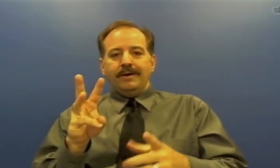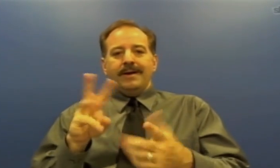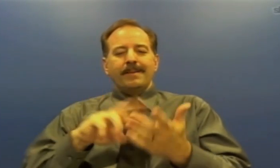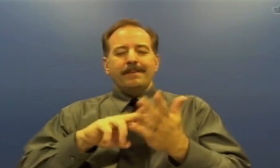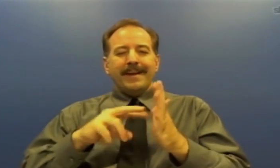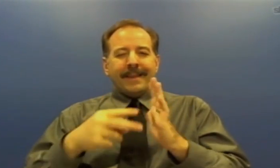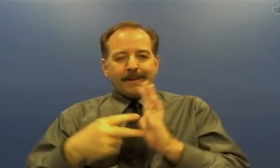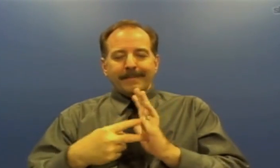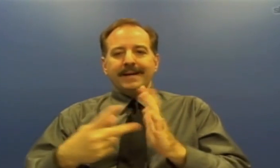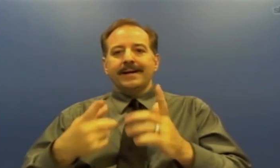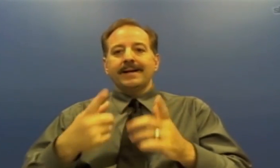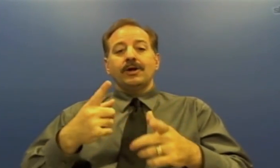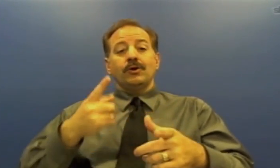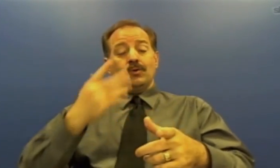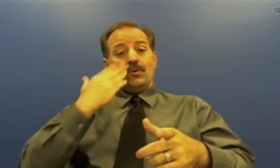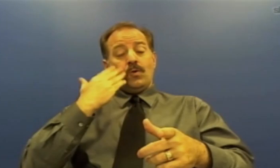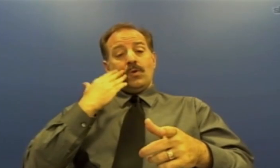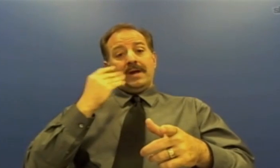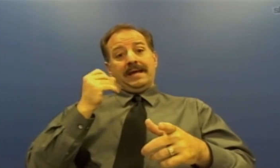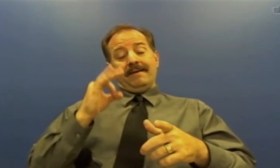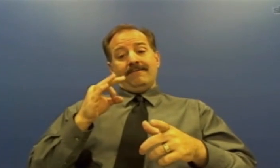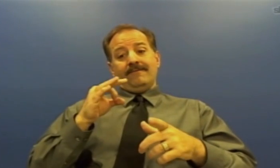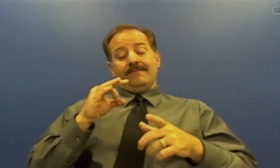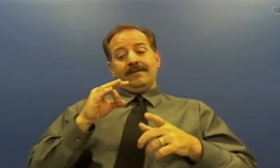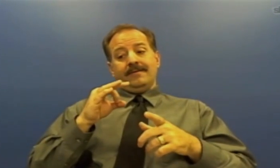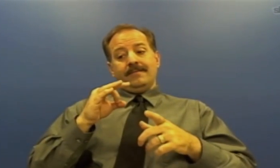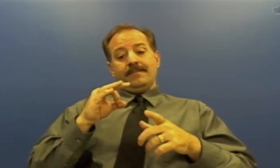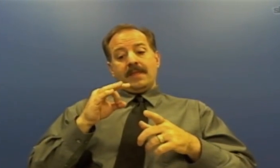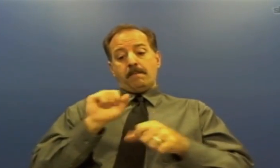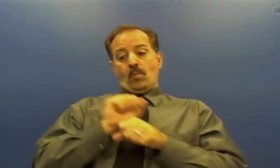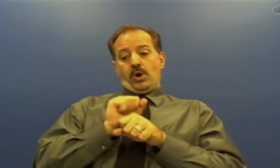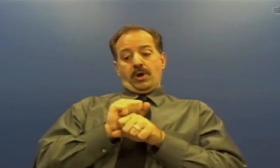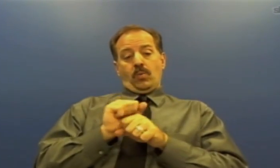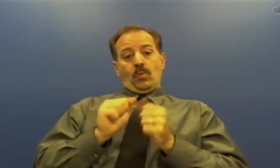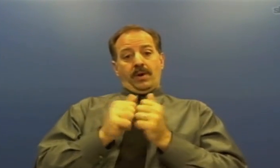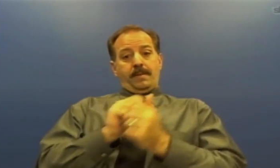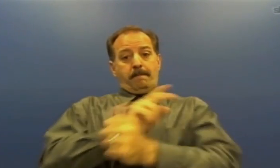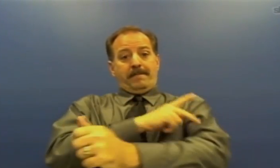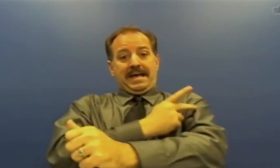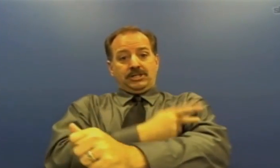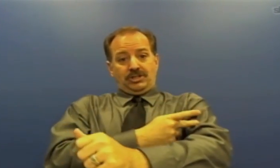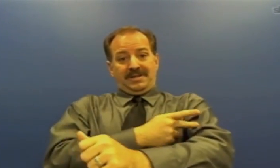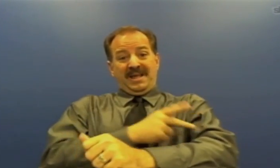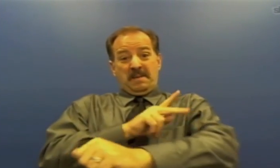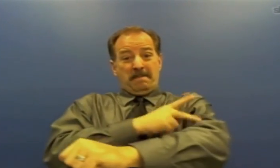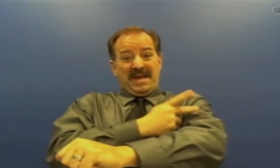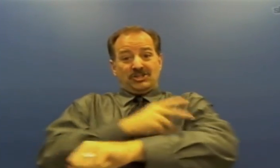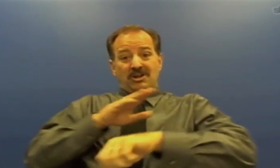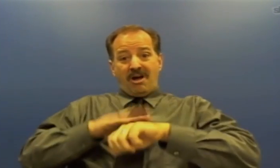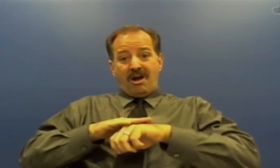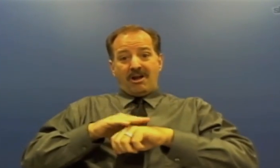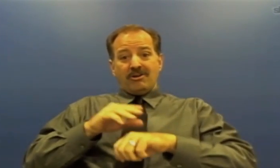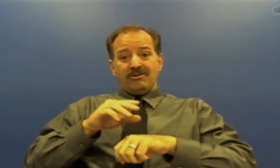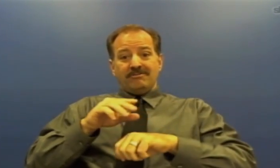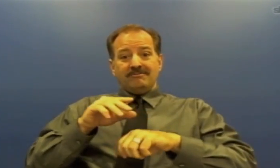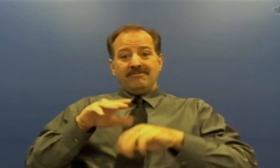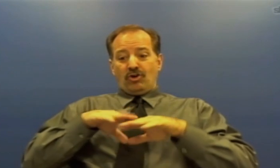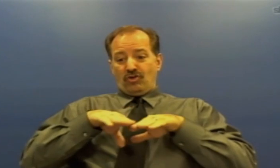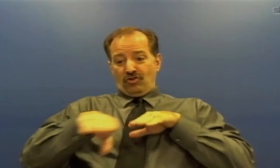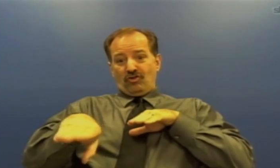In fact, one of the things about VRI is how you're able to actually view what's happening. And just to explain what I mean by that